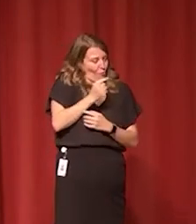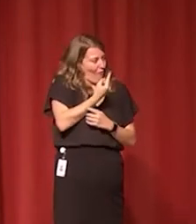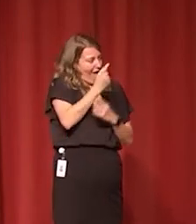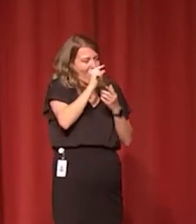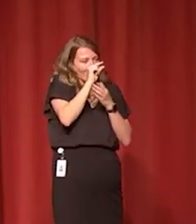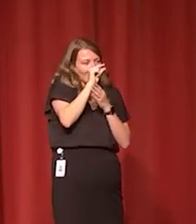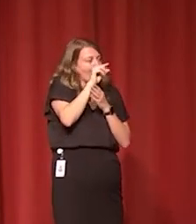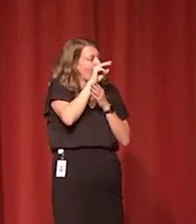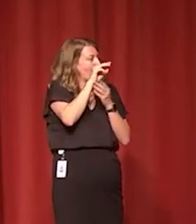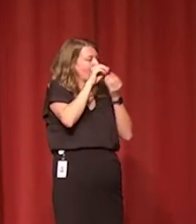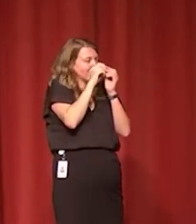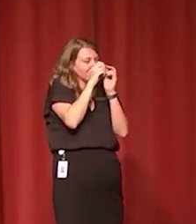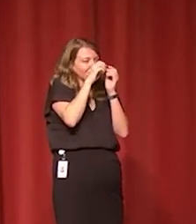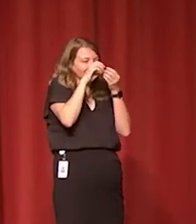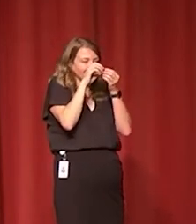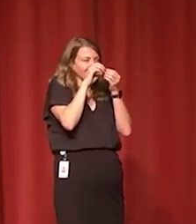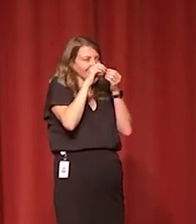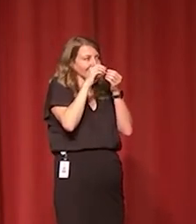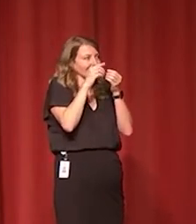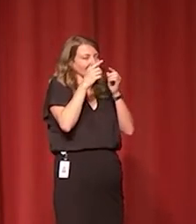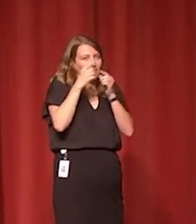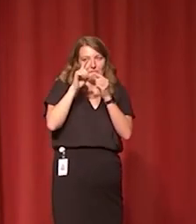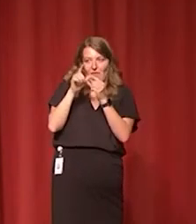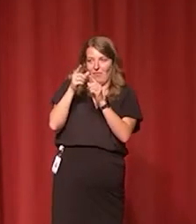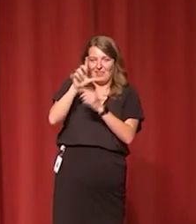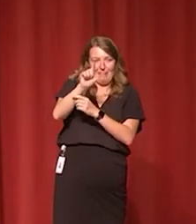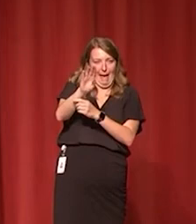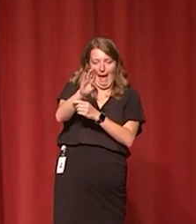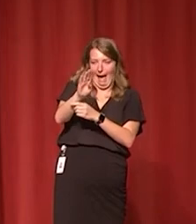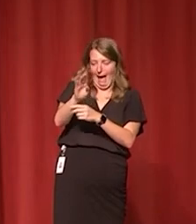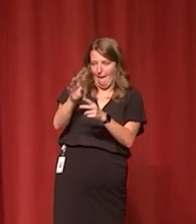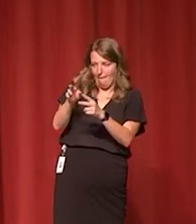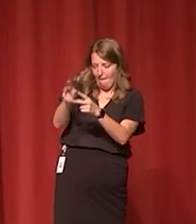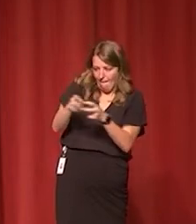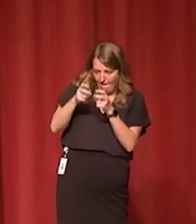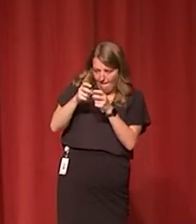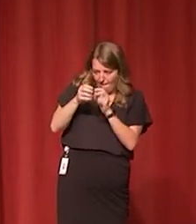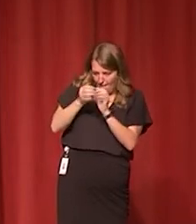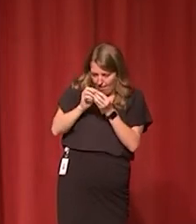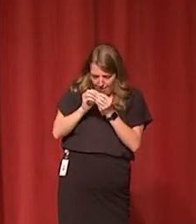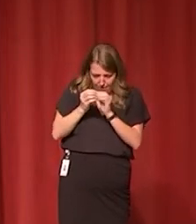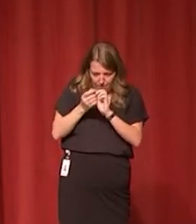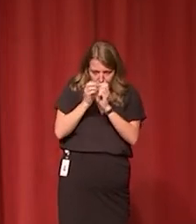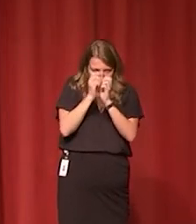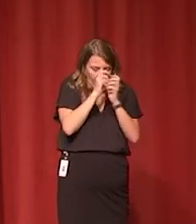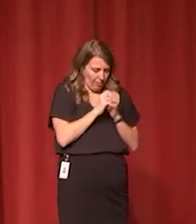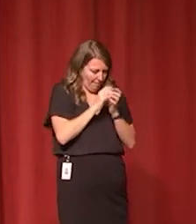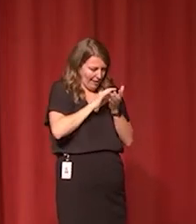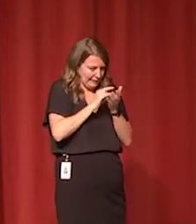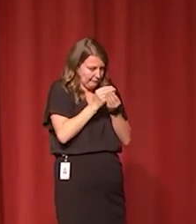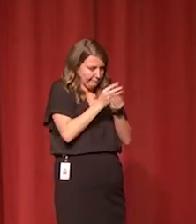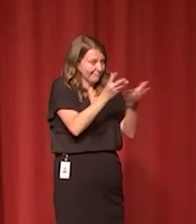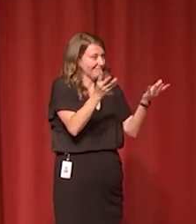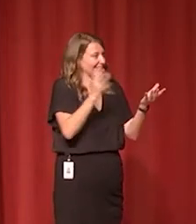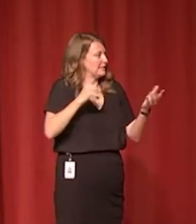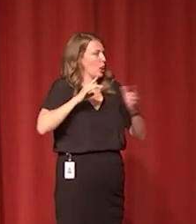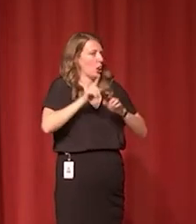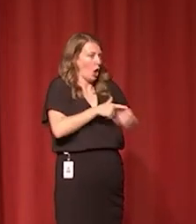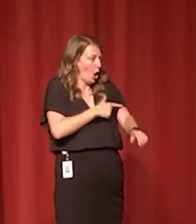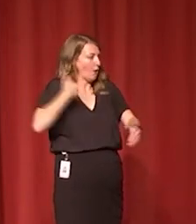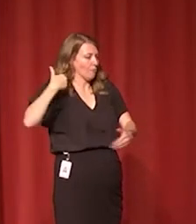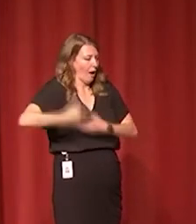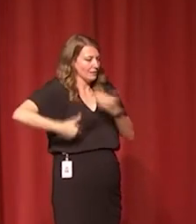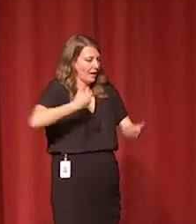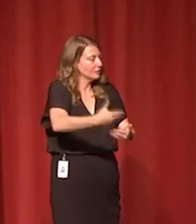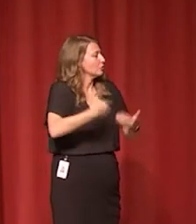a compound from the lab to people. So maybe Jack, you could tell, what is phase one, phase